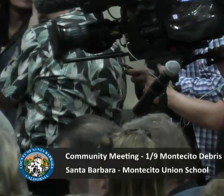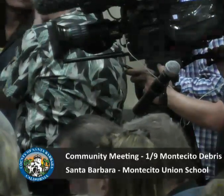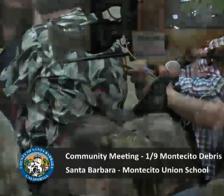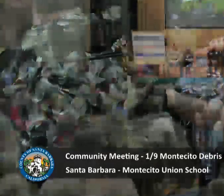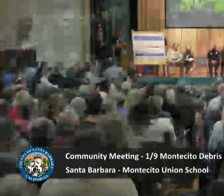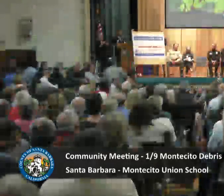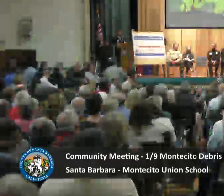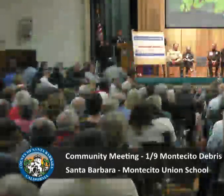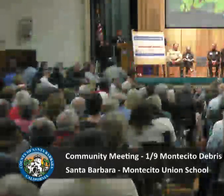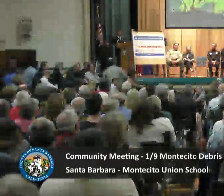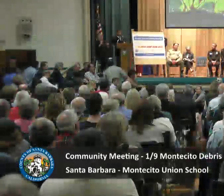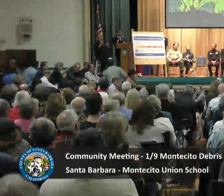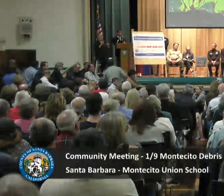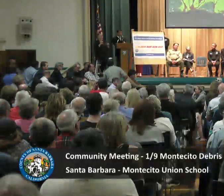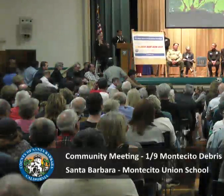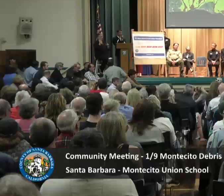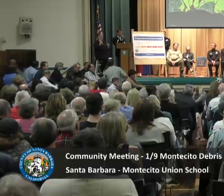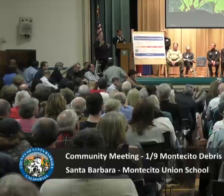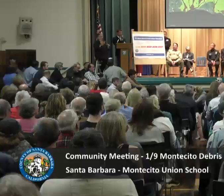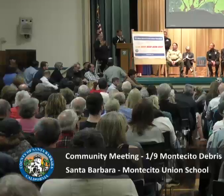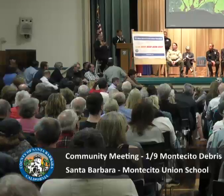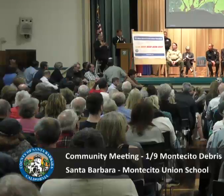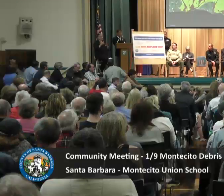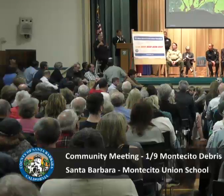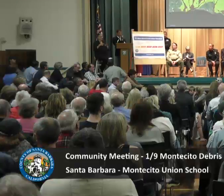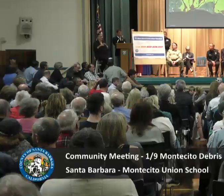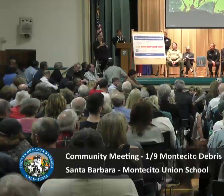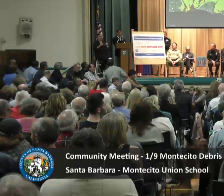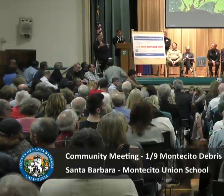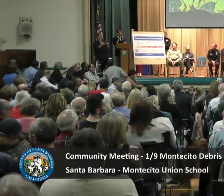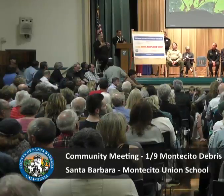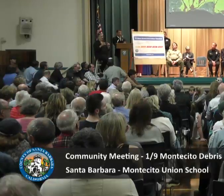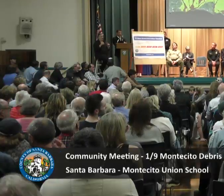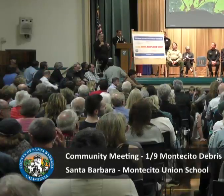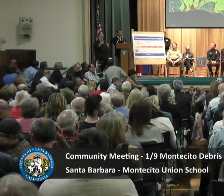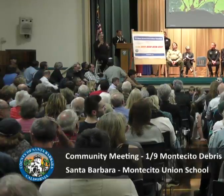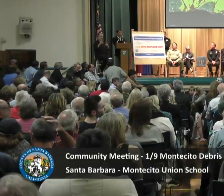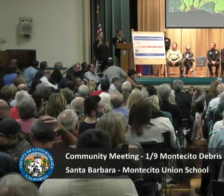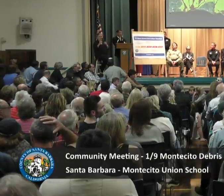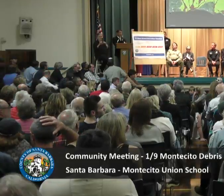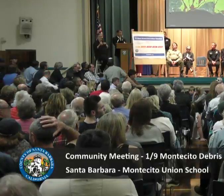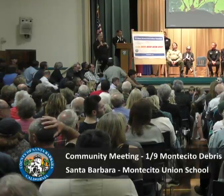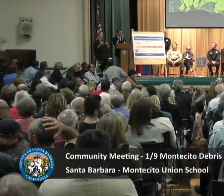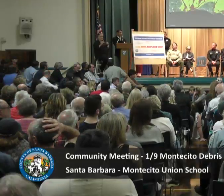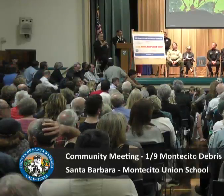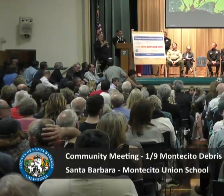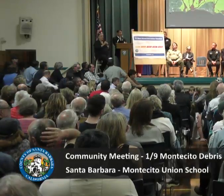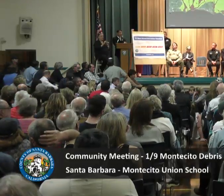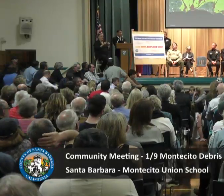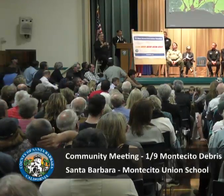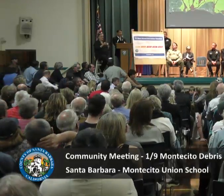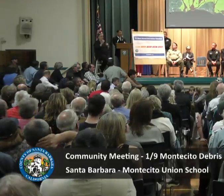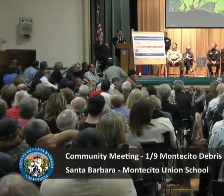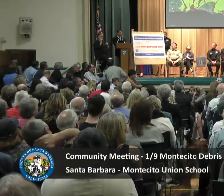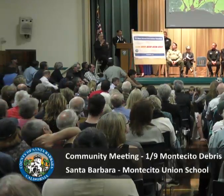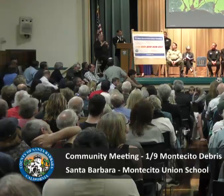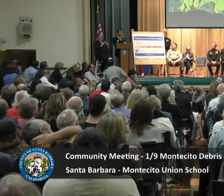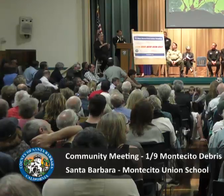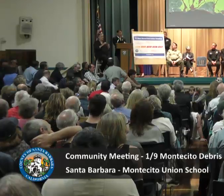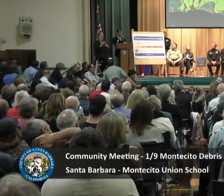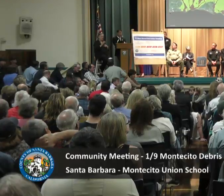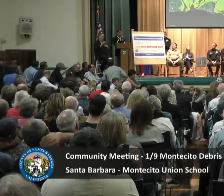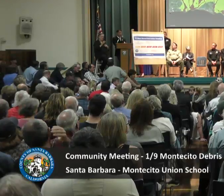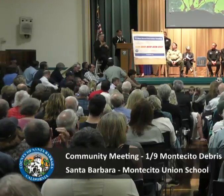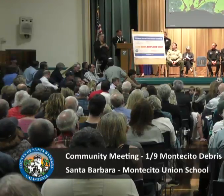Yes, that's where I just was between the beginning and the Q&A just now. We were meeting with a group of those homeowners. There was about 30 of